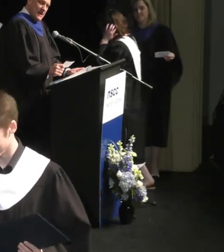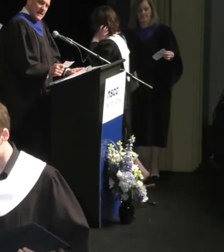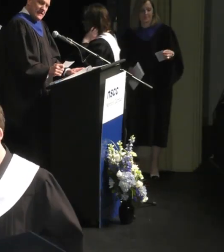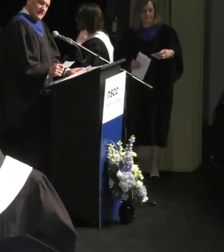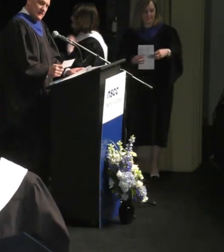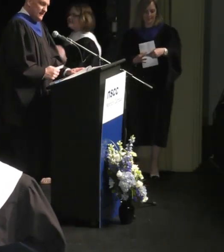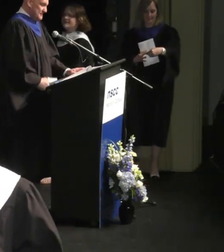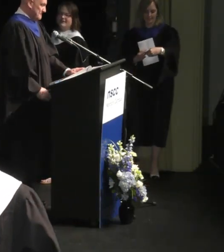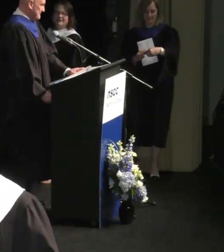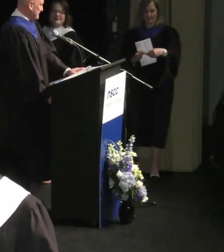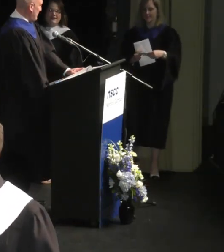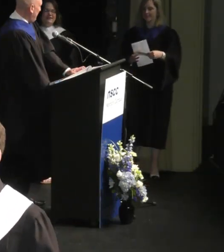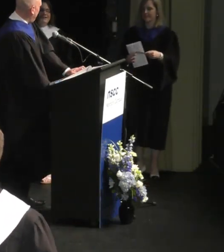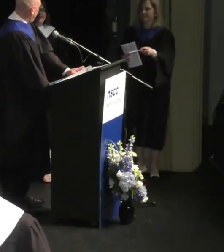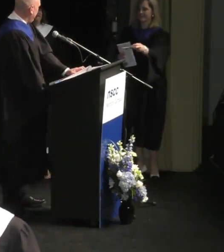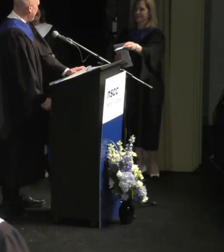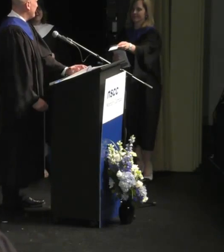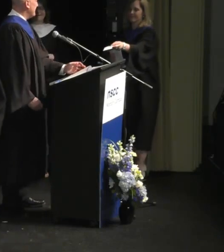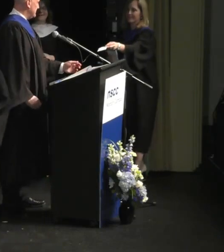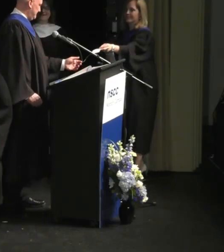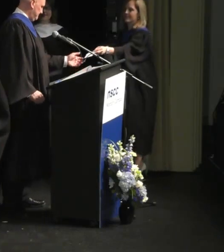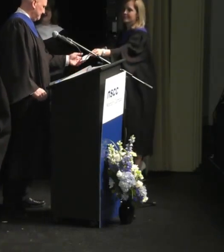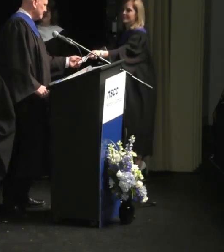Paige Rankin.